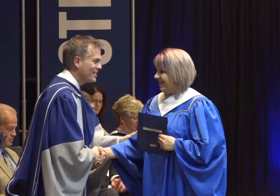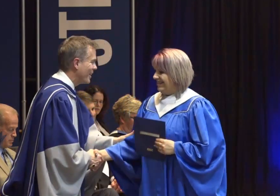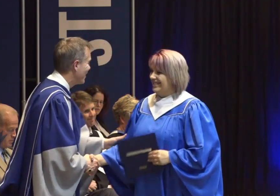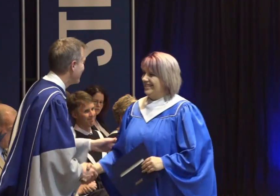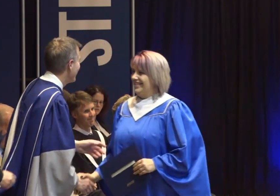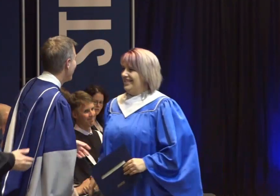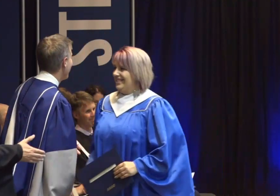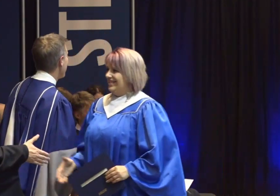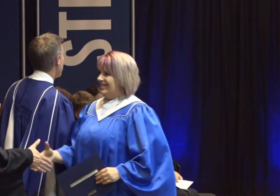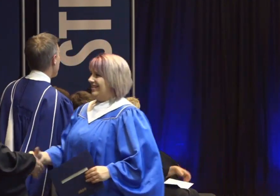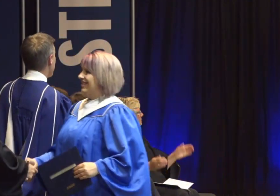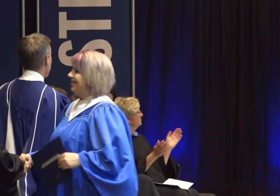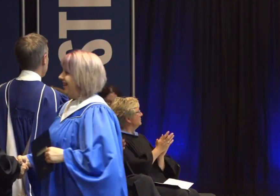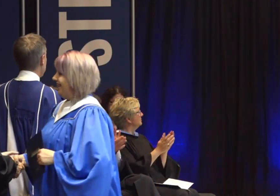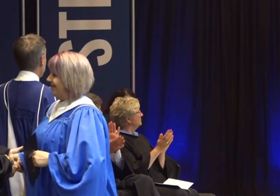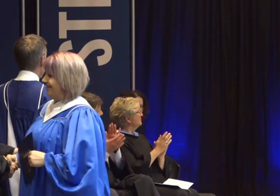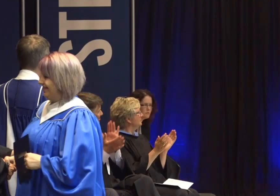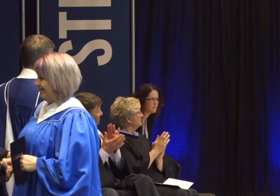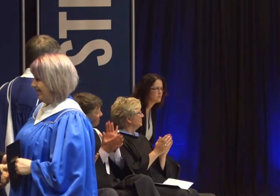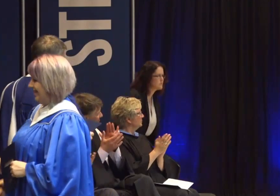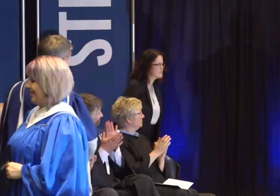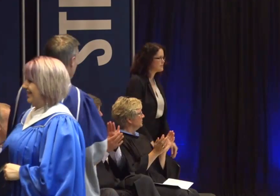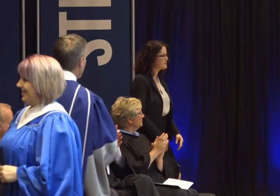Allison Wenzel.